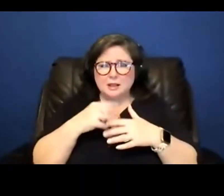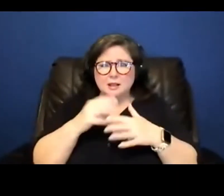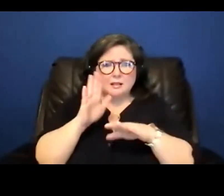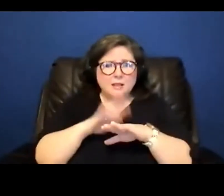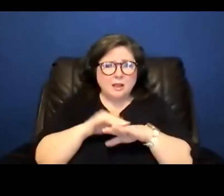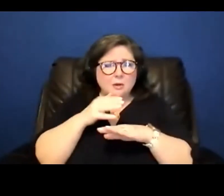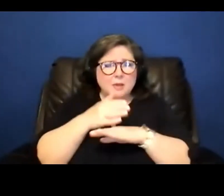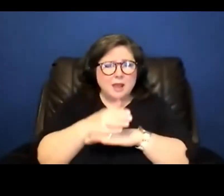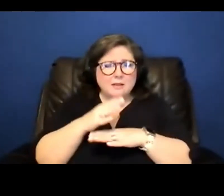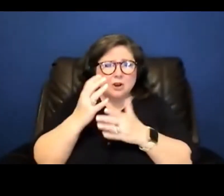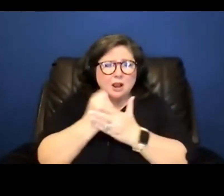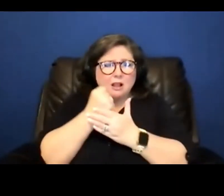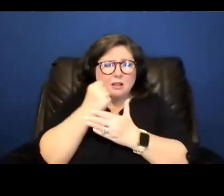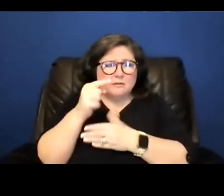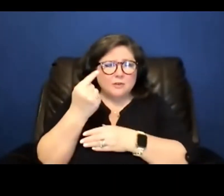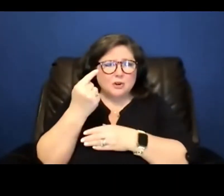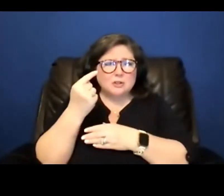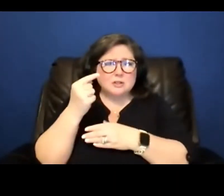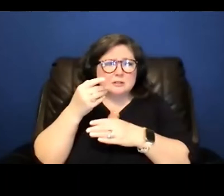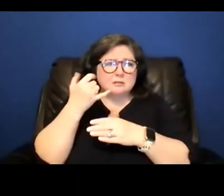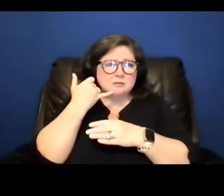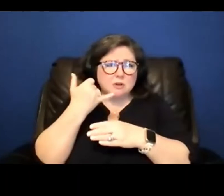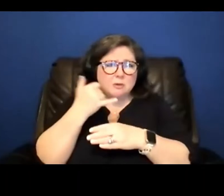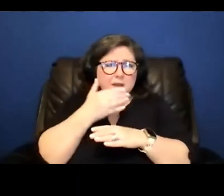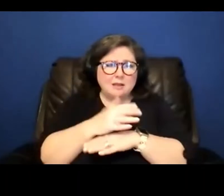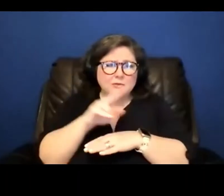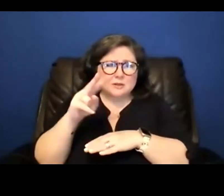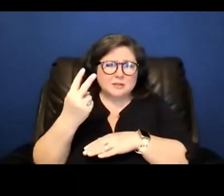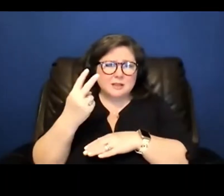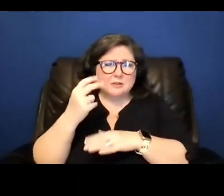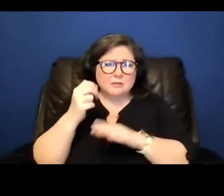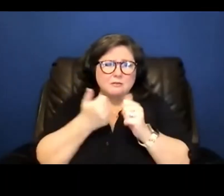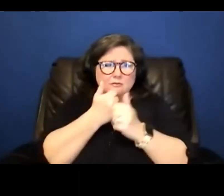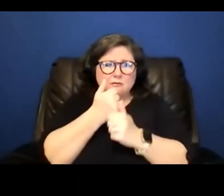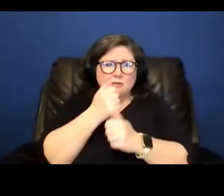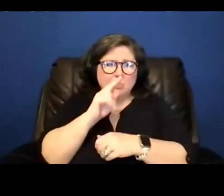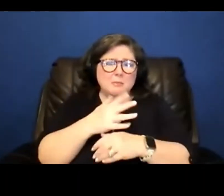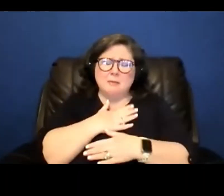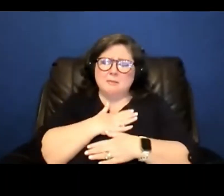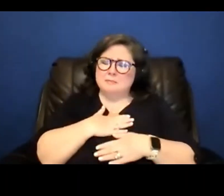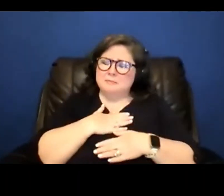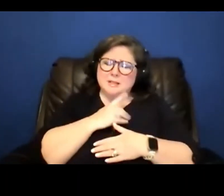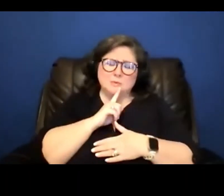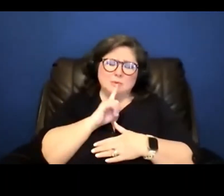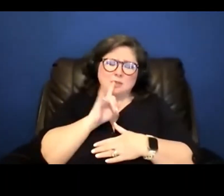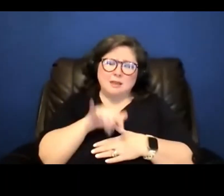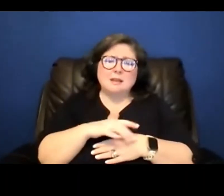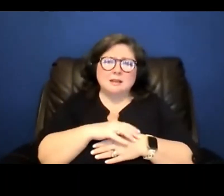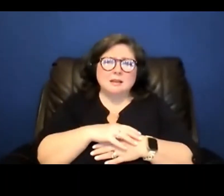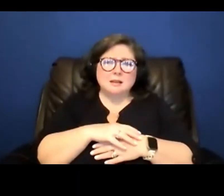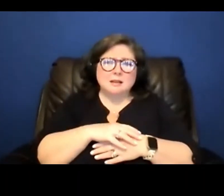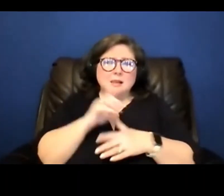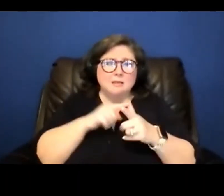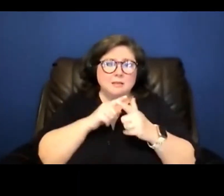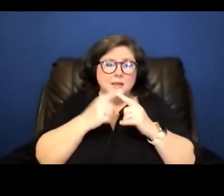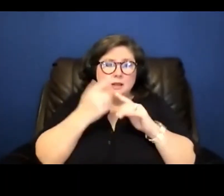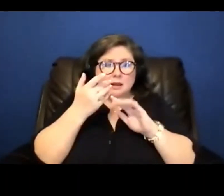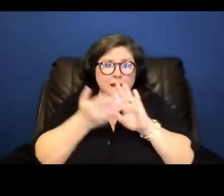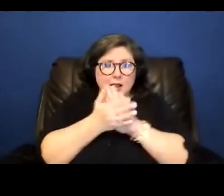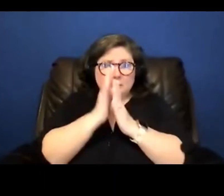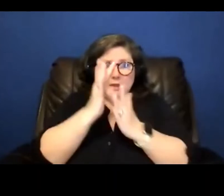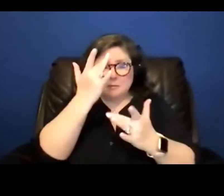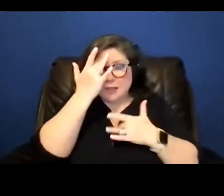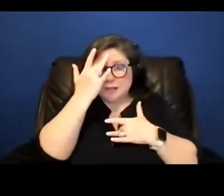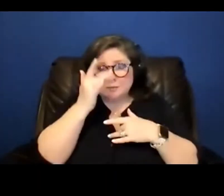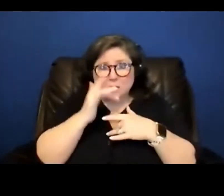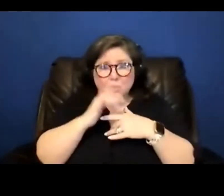the first one, called me after the second one to follow up on me. So I have been very pleased with that. And then I became ill in the